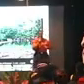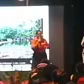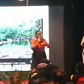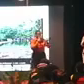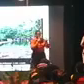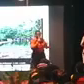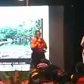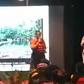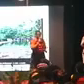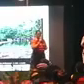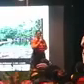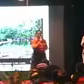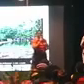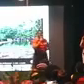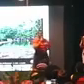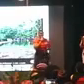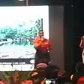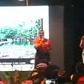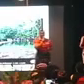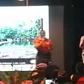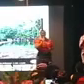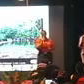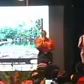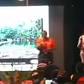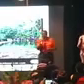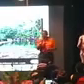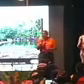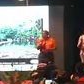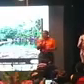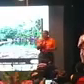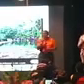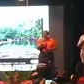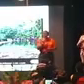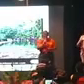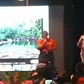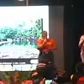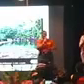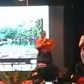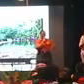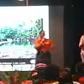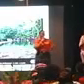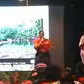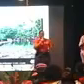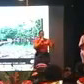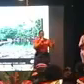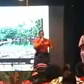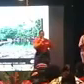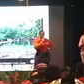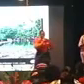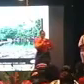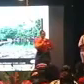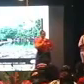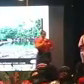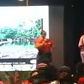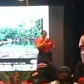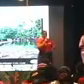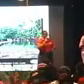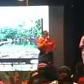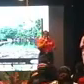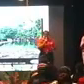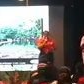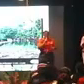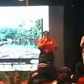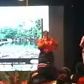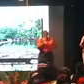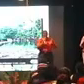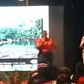developed. This is one of the random photos that I just captured from the internet. Fallen bridges for